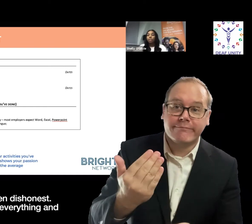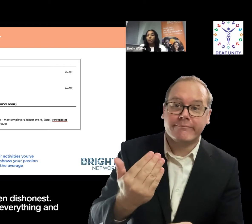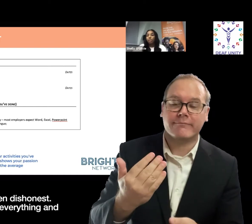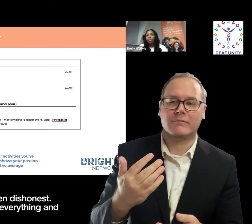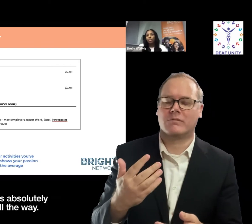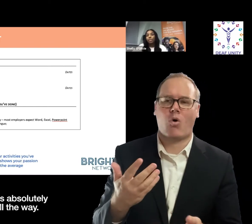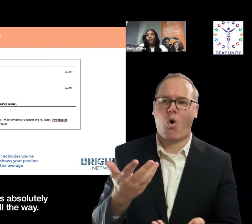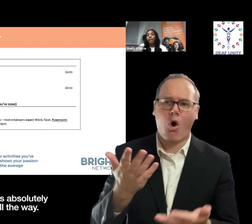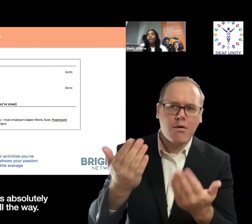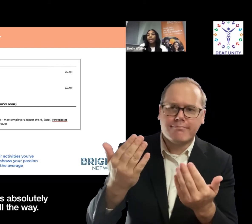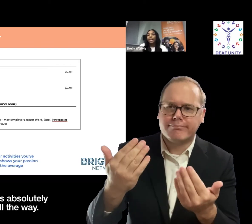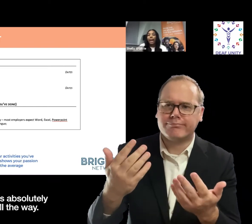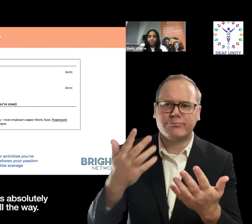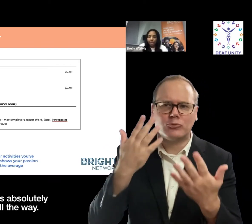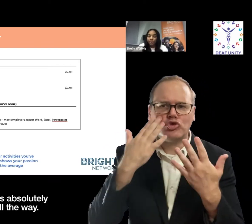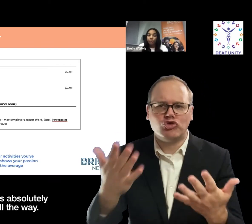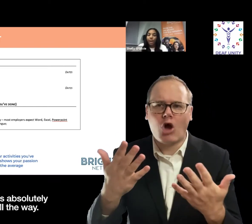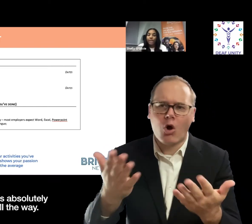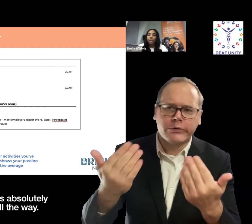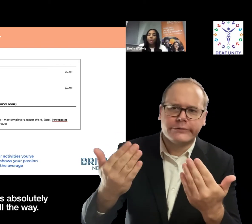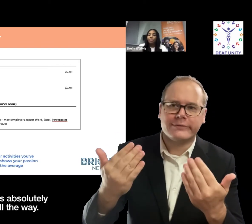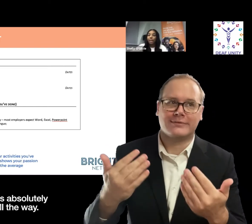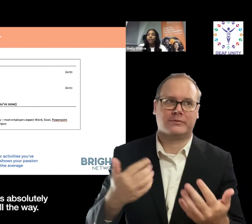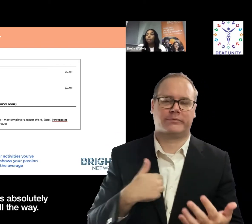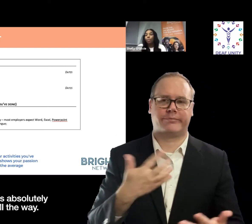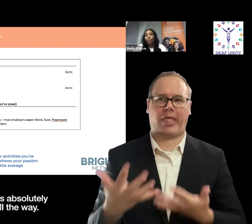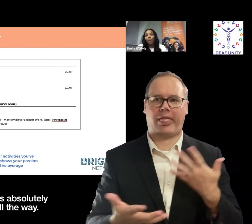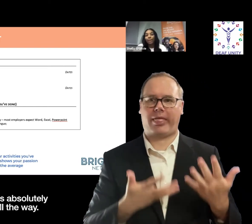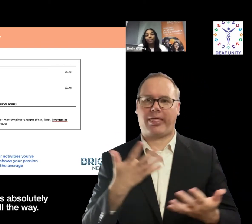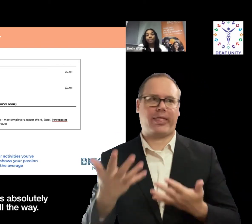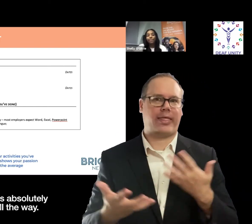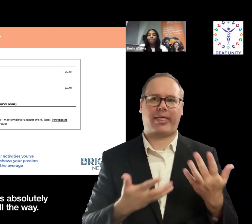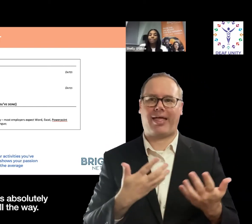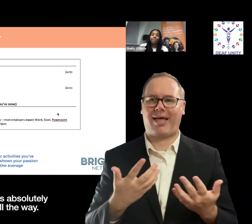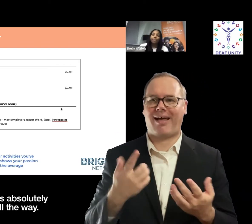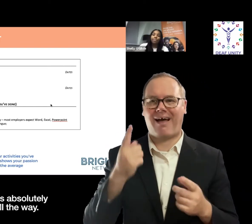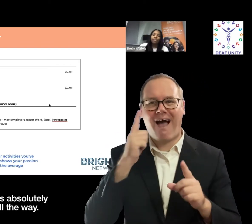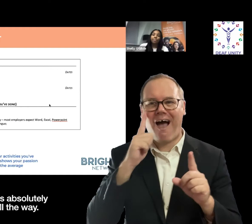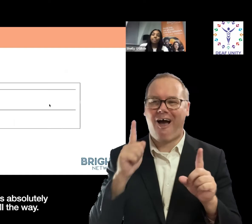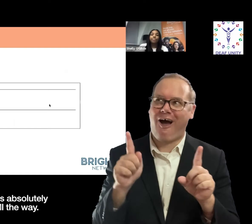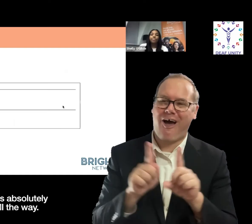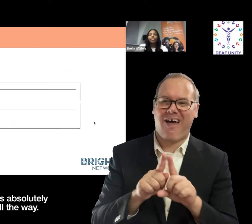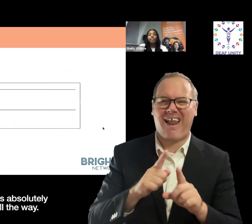everything and you know that what you're saying is absolutely correct and you can back it up all the way.